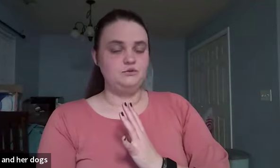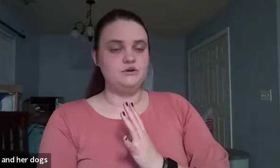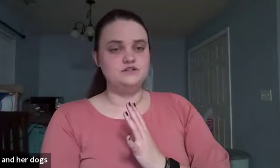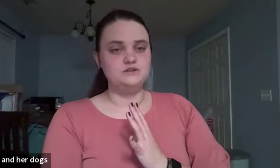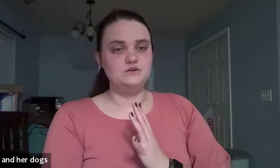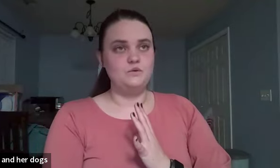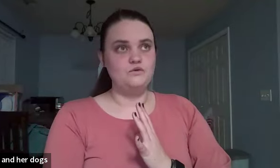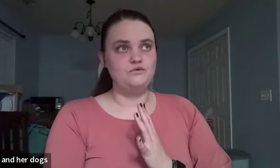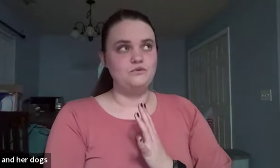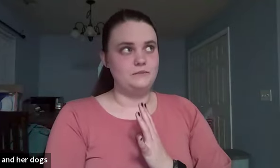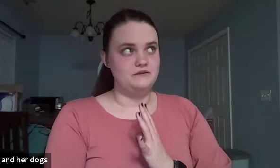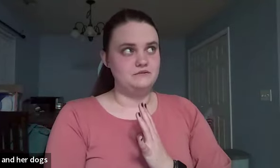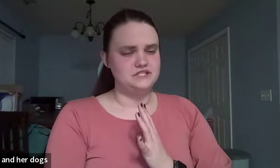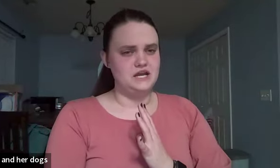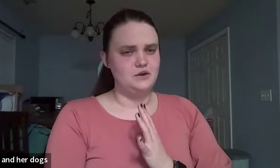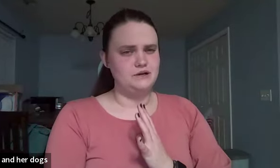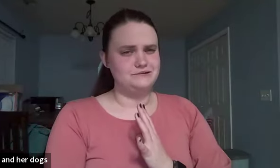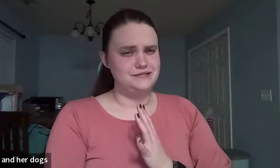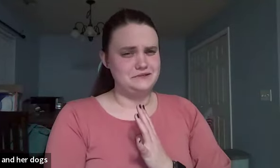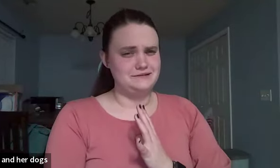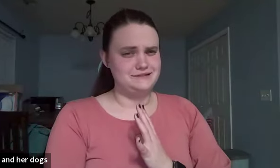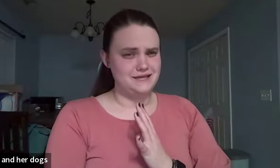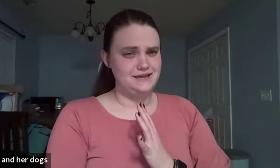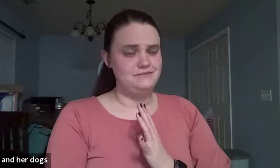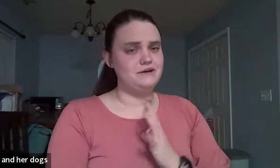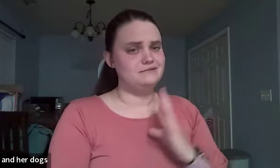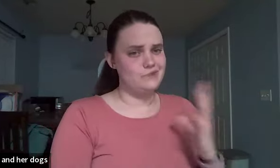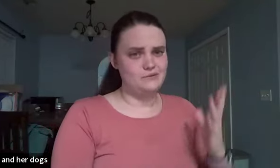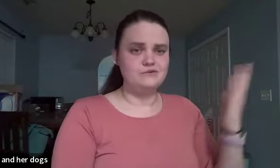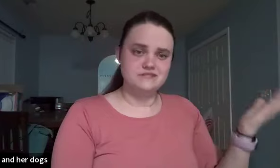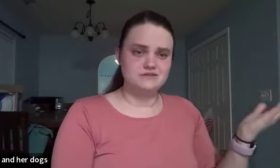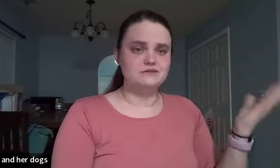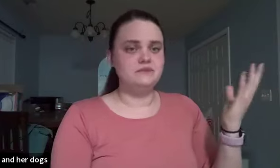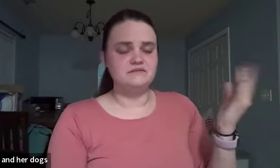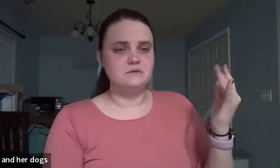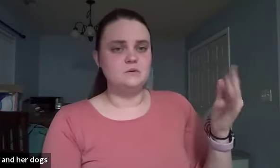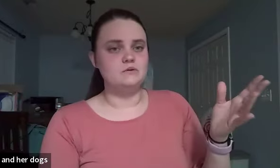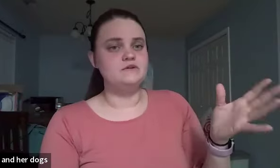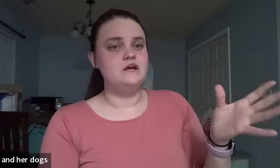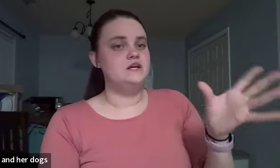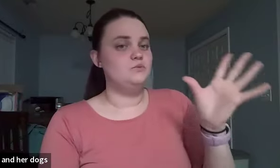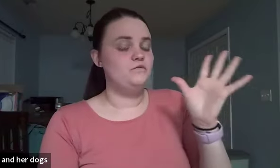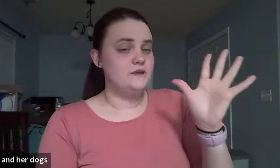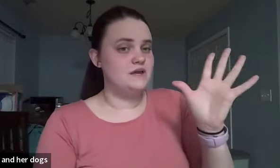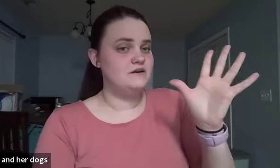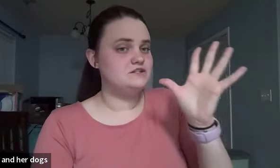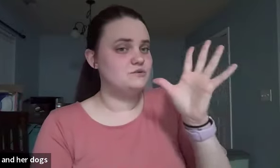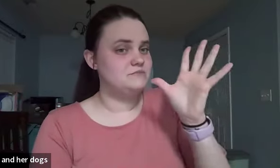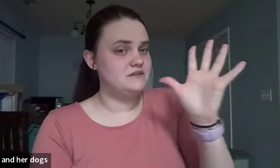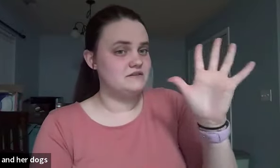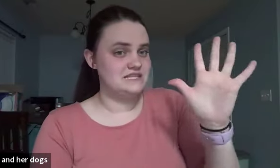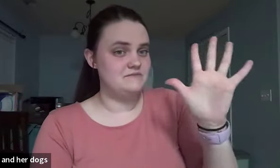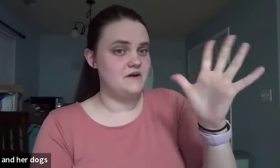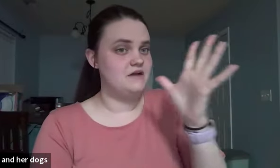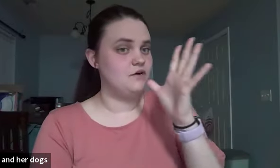If you were going to do wolf, woman, which I know we don't typically say, but werewolf still, being a female werewolf, female is going to be the same 5